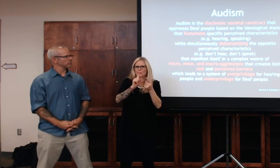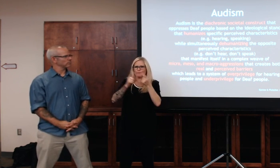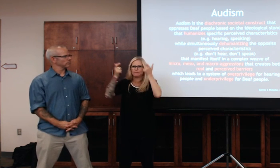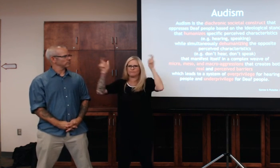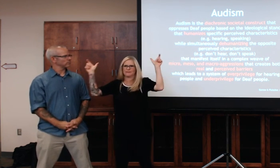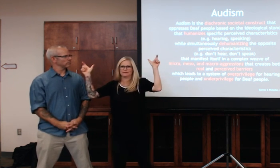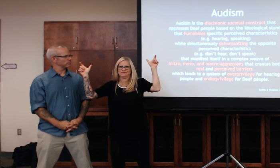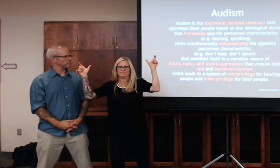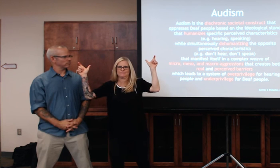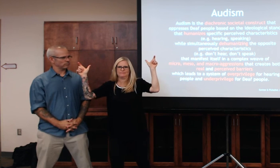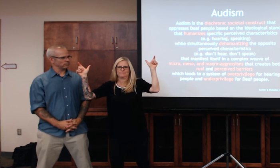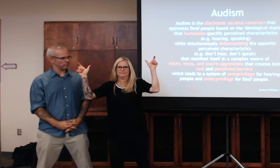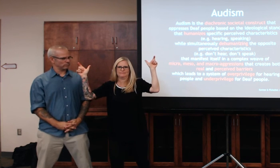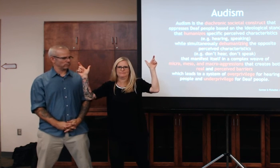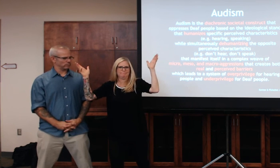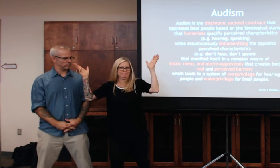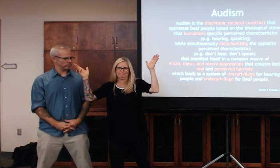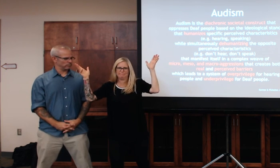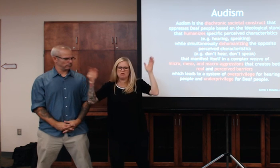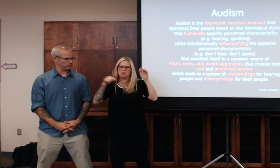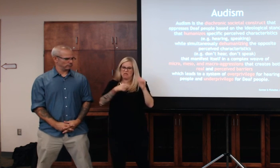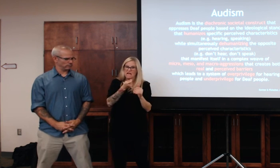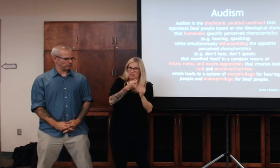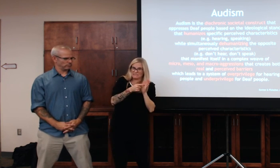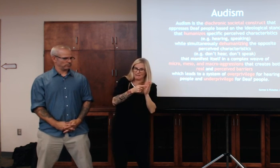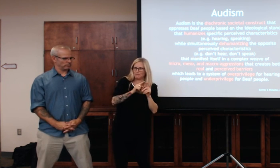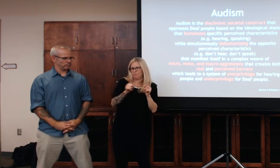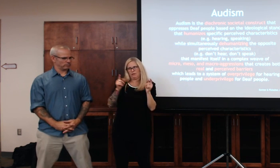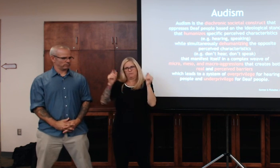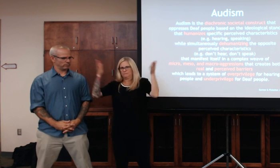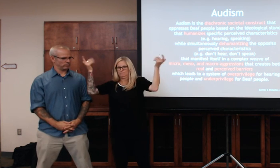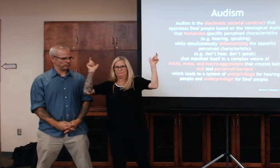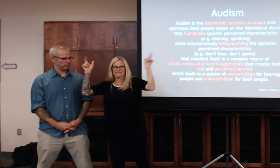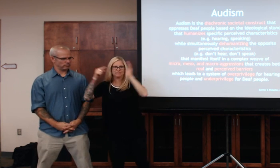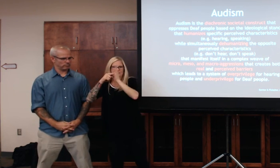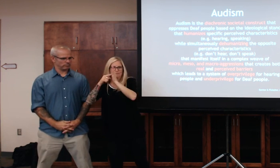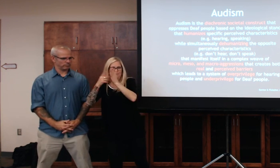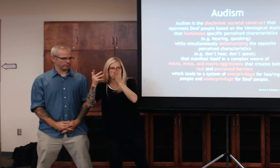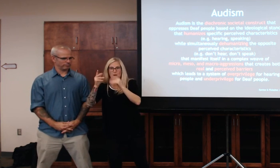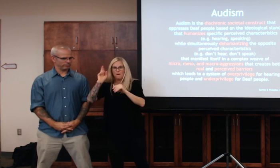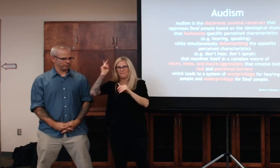It could be something very minor. It could be something very major. That's a very small example, but there could be much larger